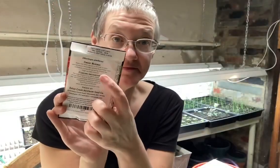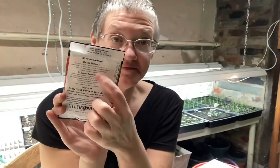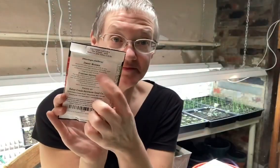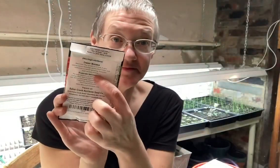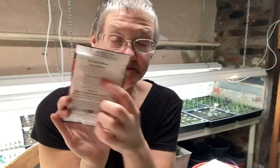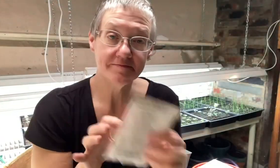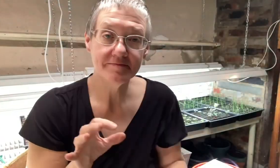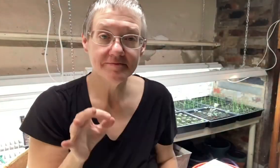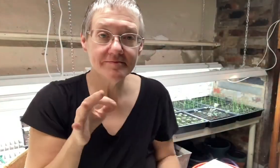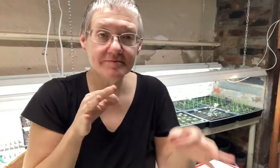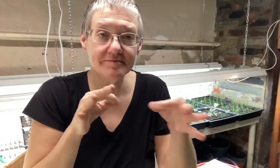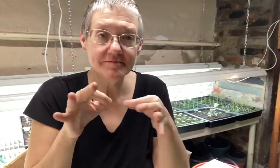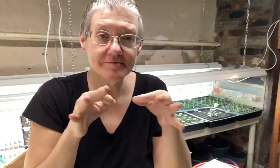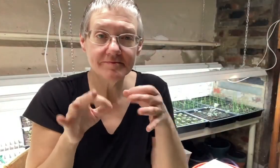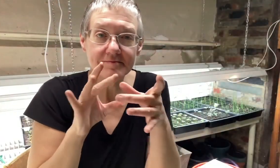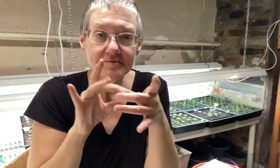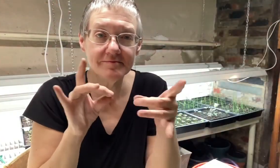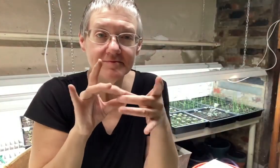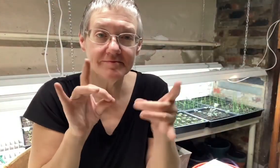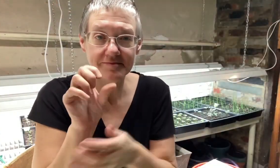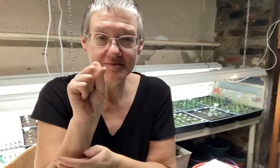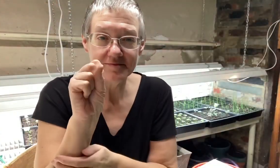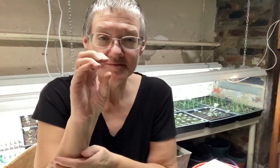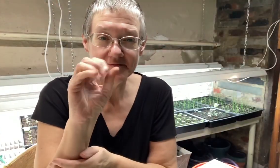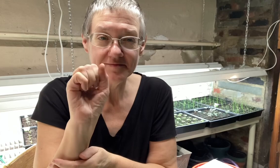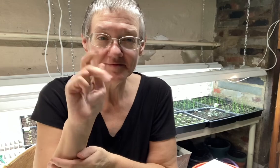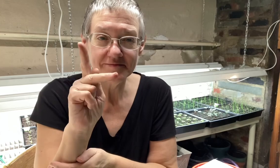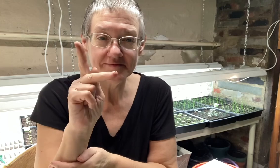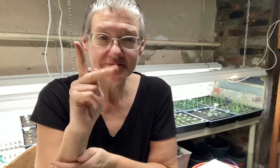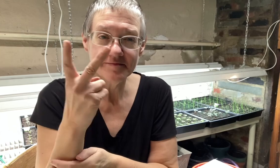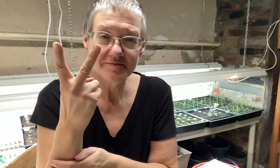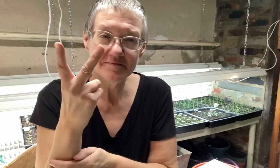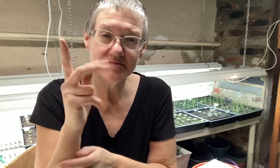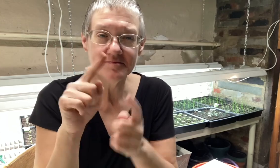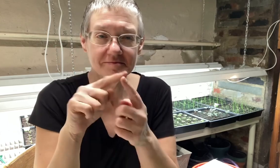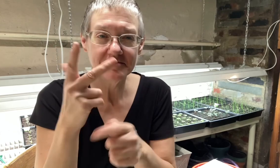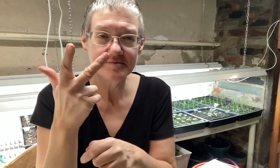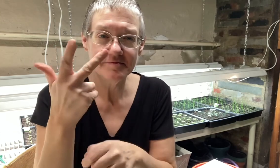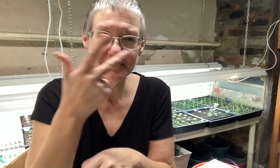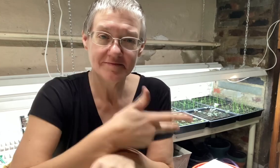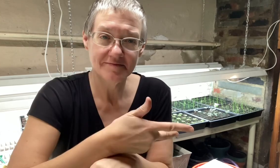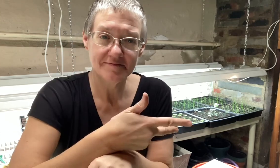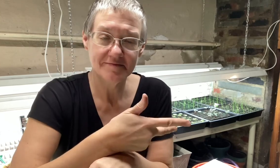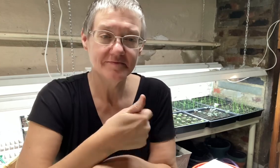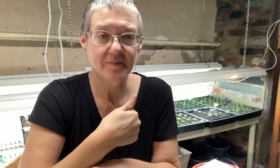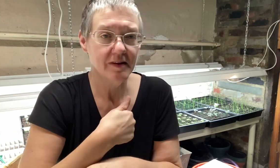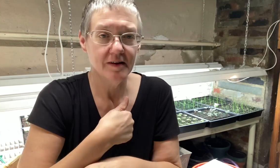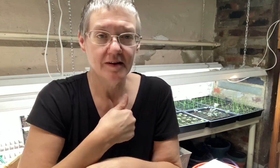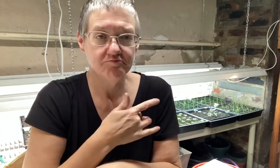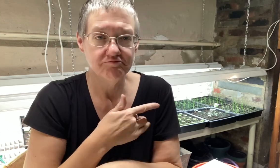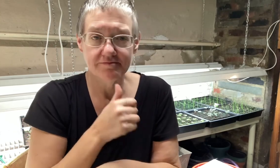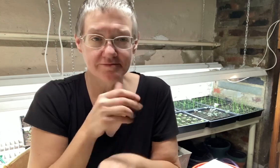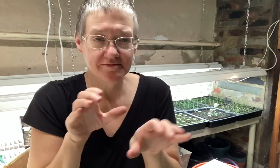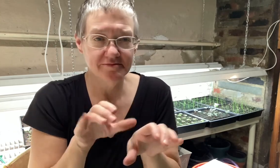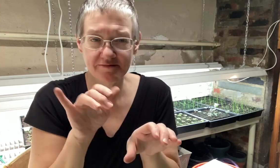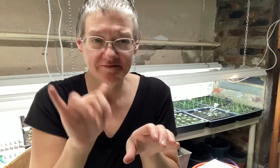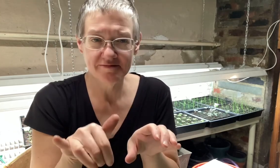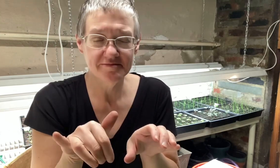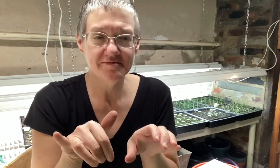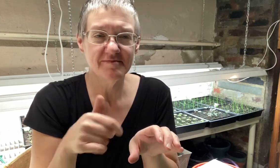Now the instructions on the back of the packet say to soak the moringa seeds 2 to 3 days. I've never